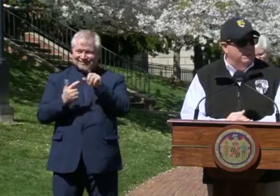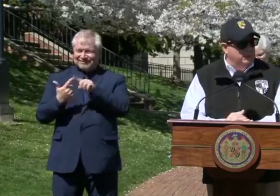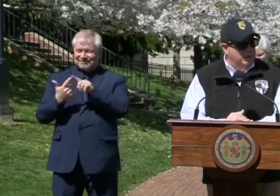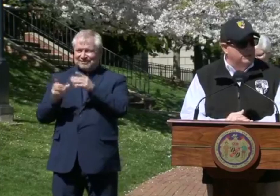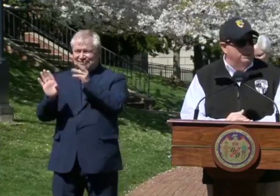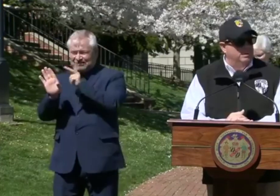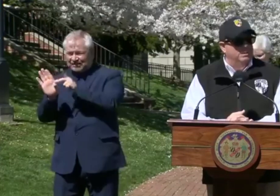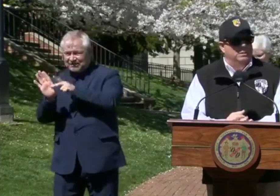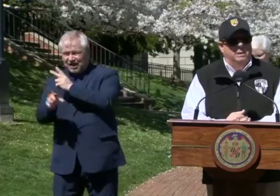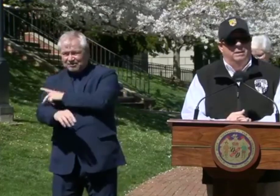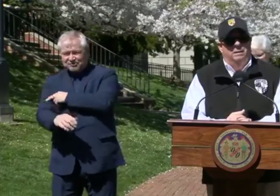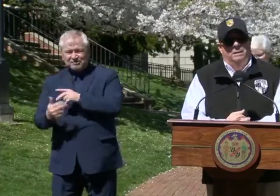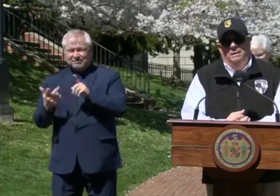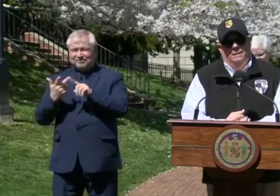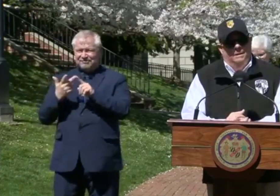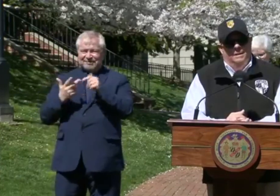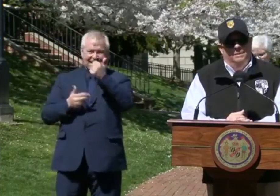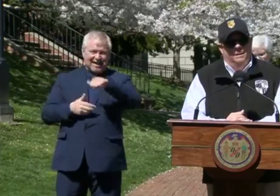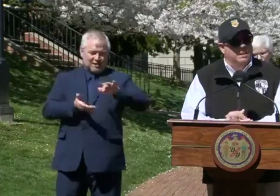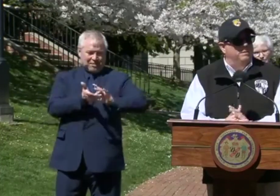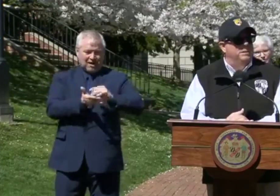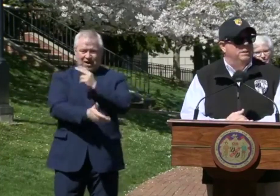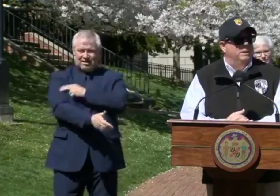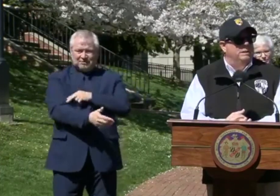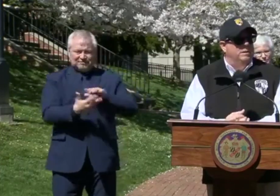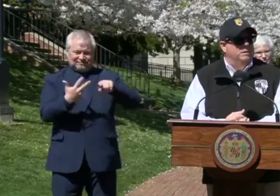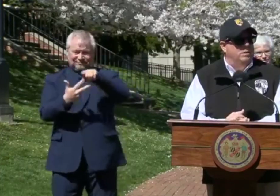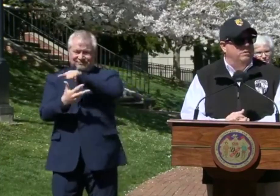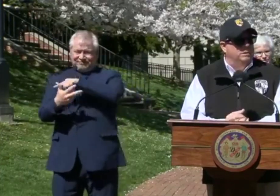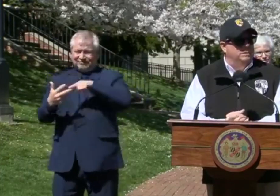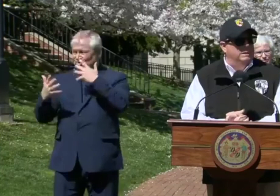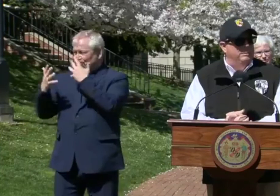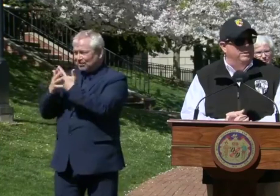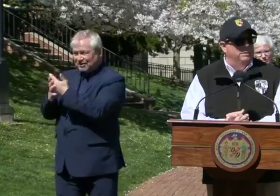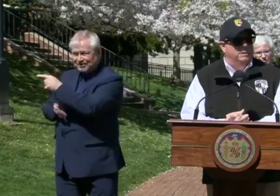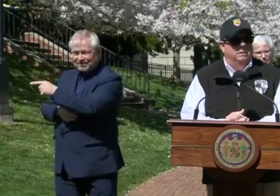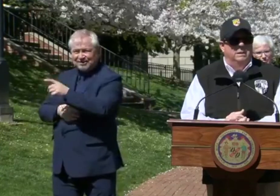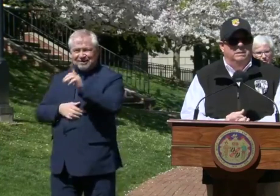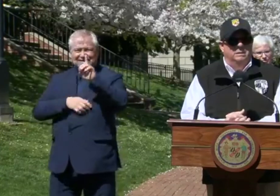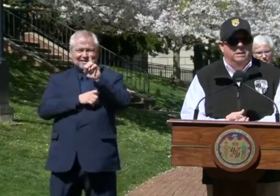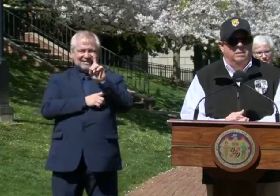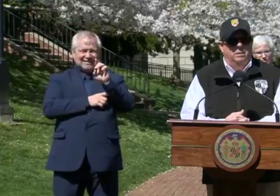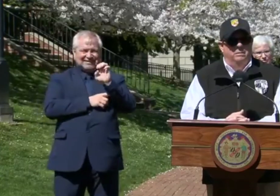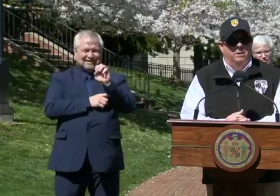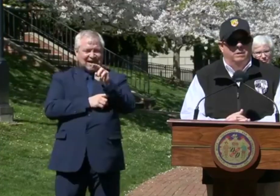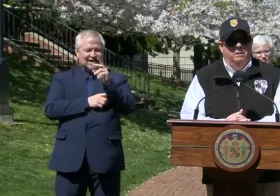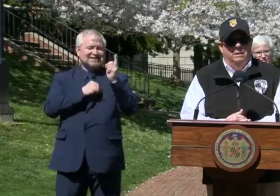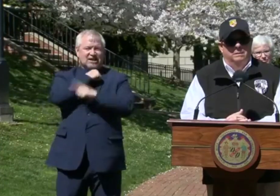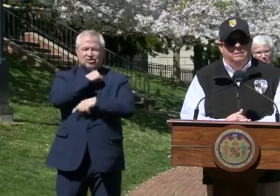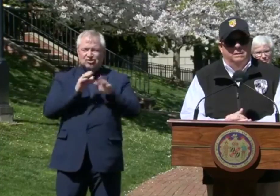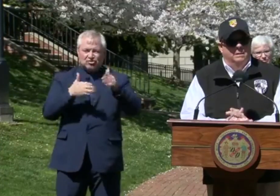normal medical hospitals. It's at our detention facilities, at our all of our assisted living facilities. It's at all of